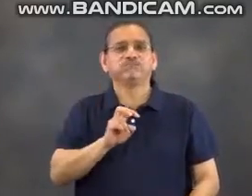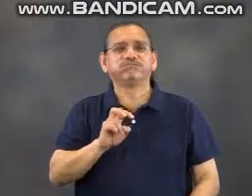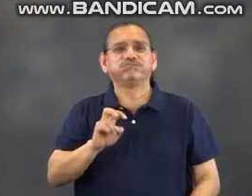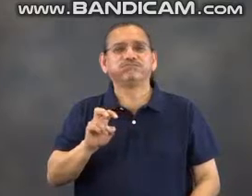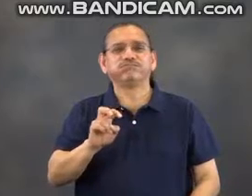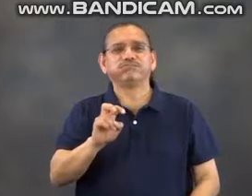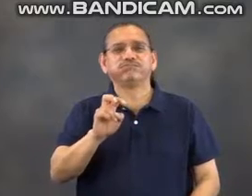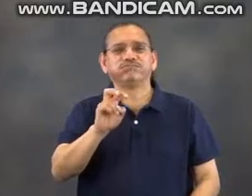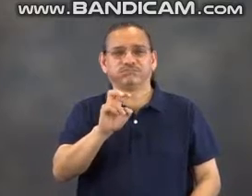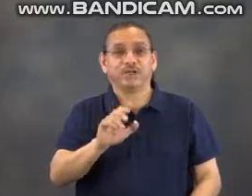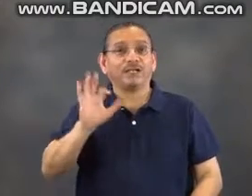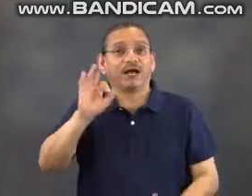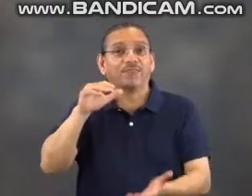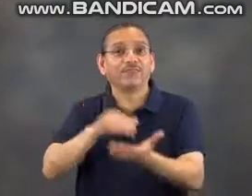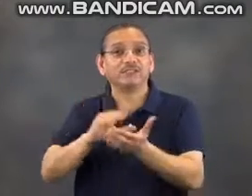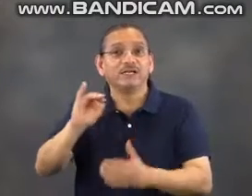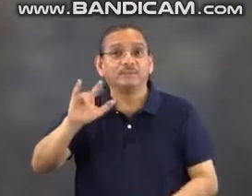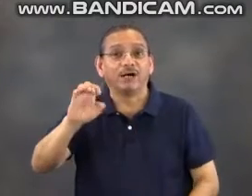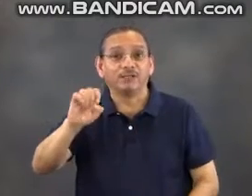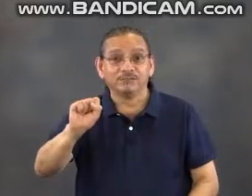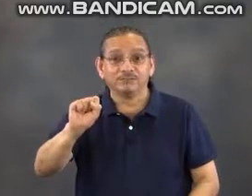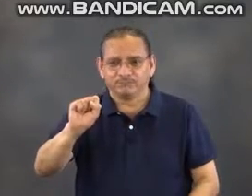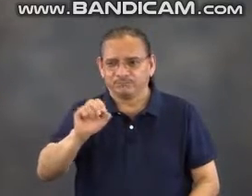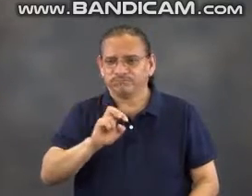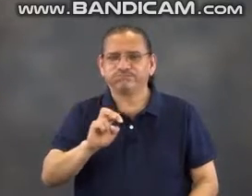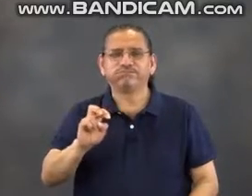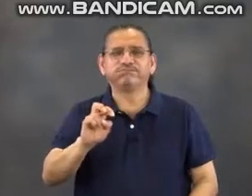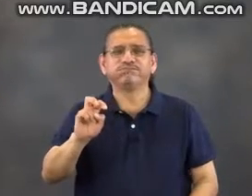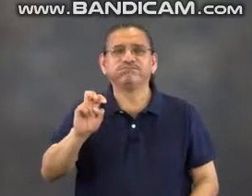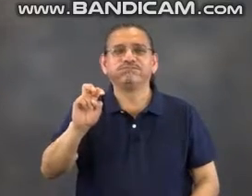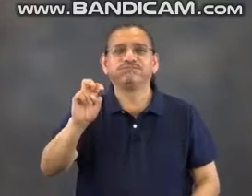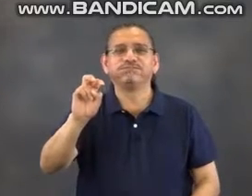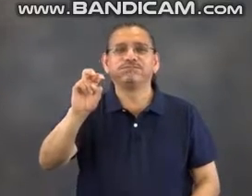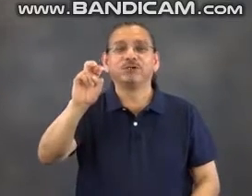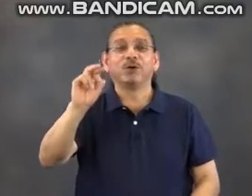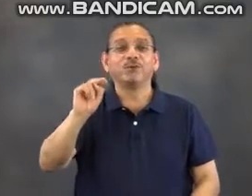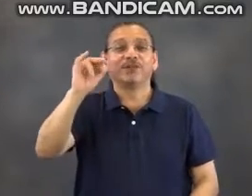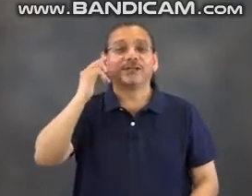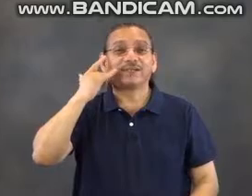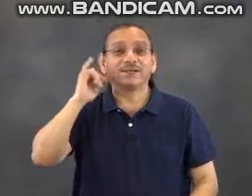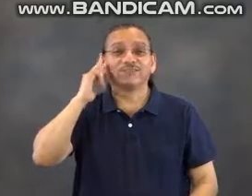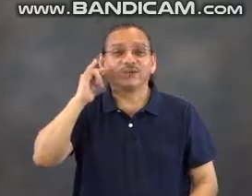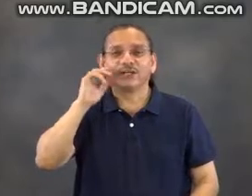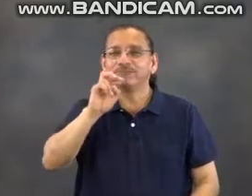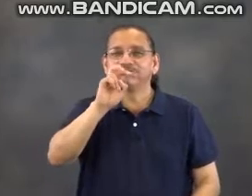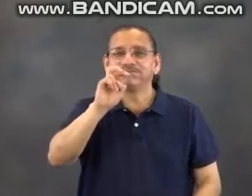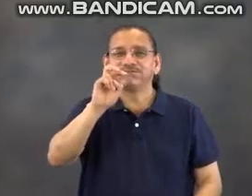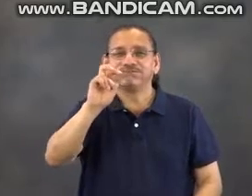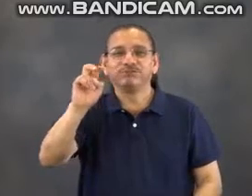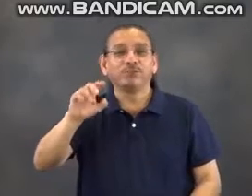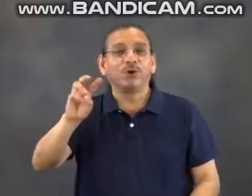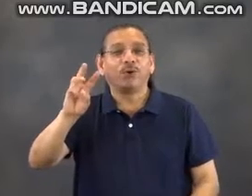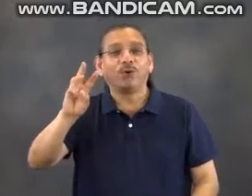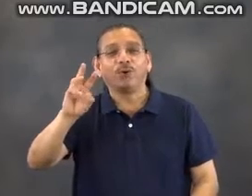I decided that the RV was the best choice. We went 95,000 miles from